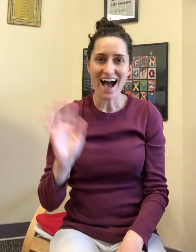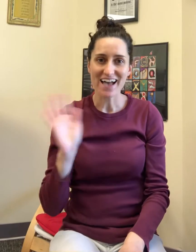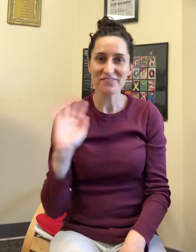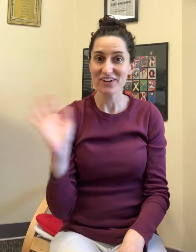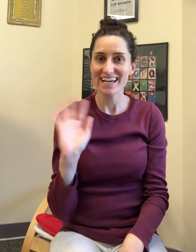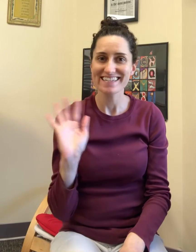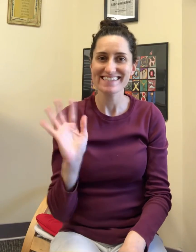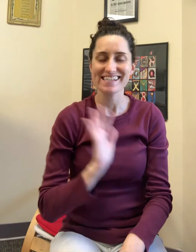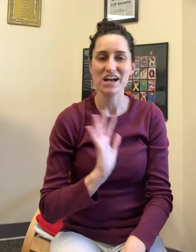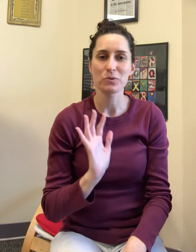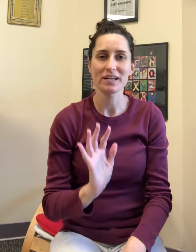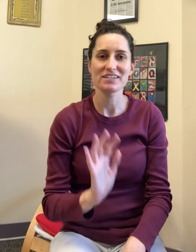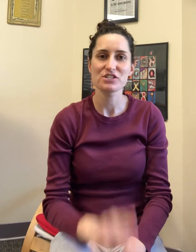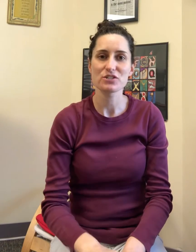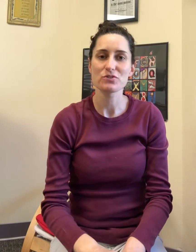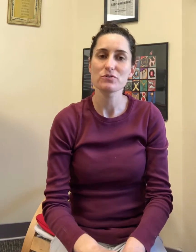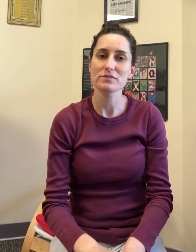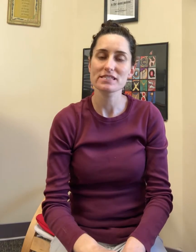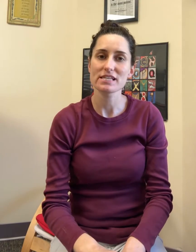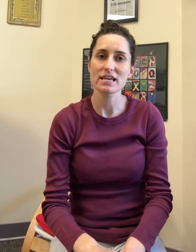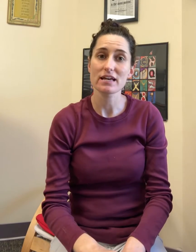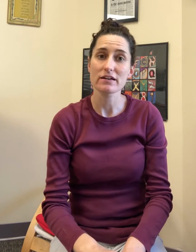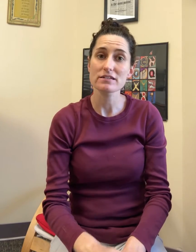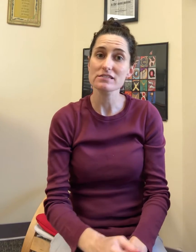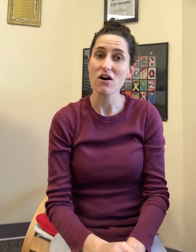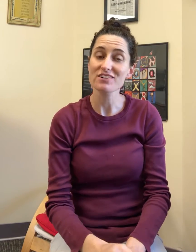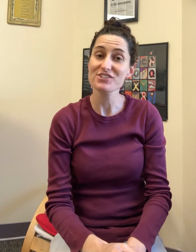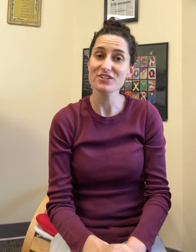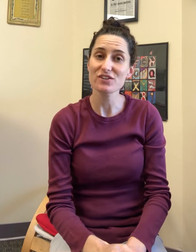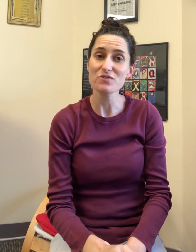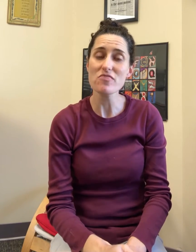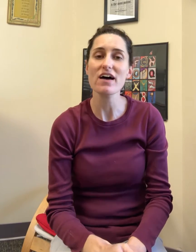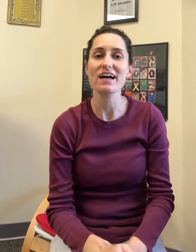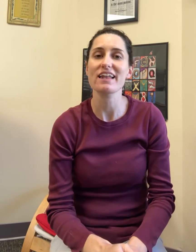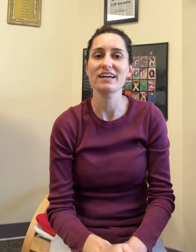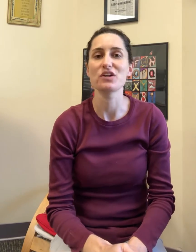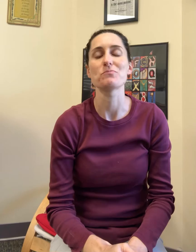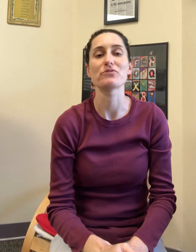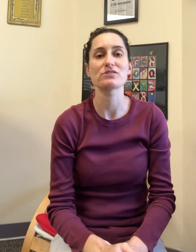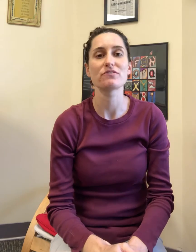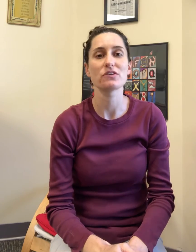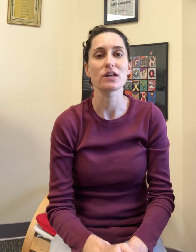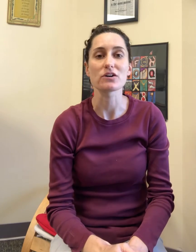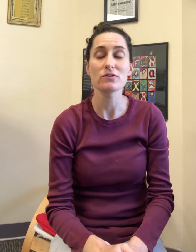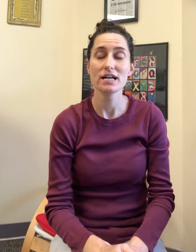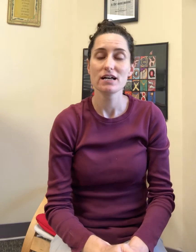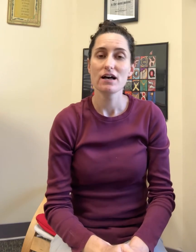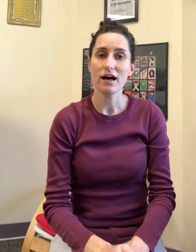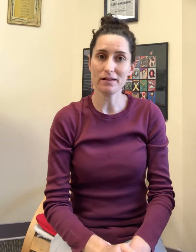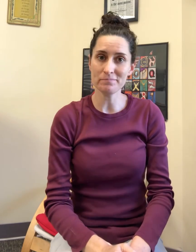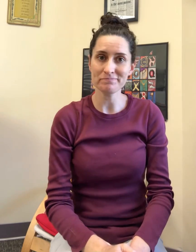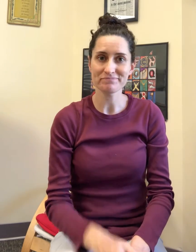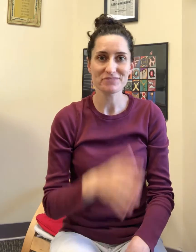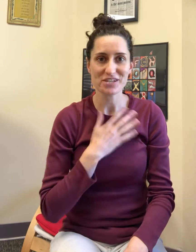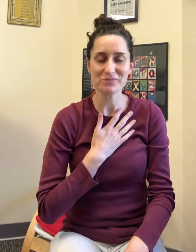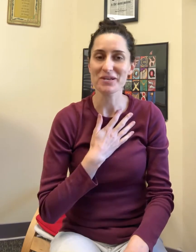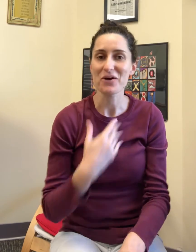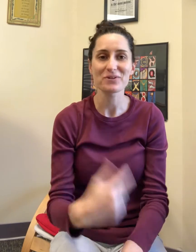Hi friends! I wanted to sing a song to you that I know most of you know. Excuse me. I wanted